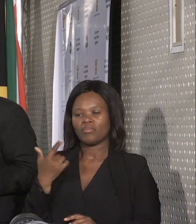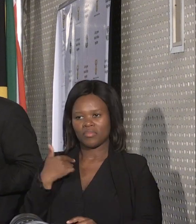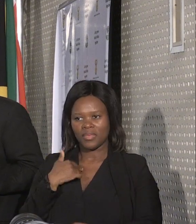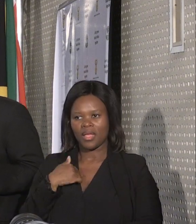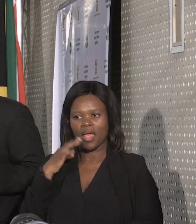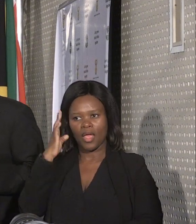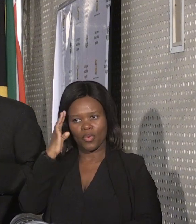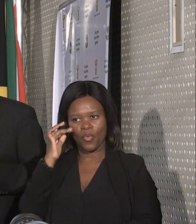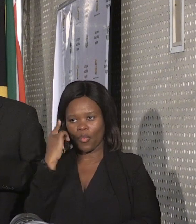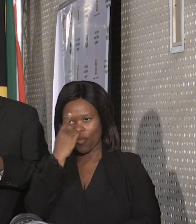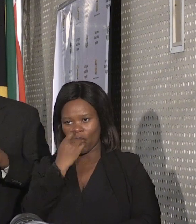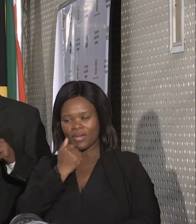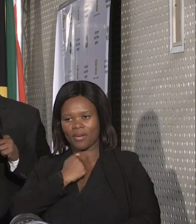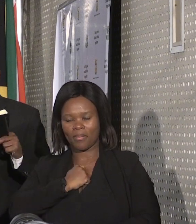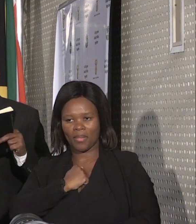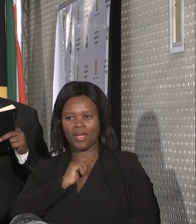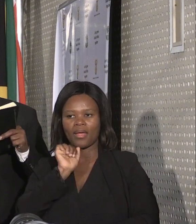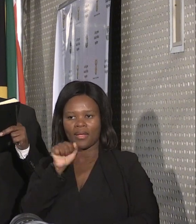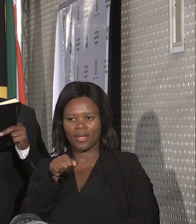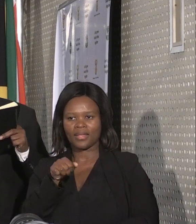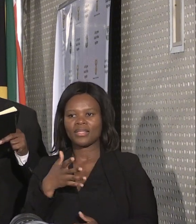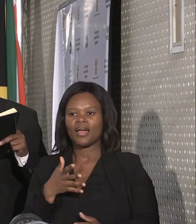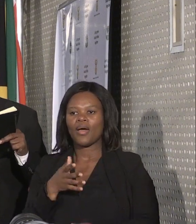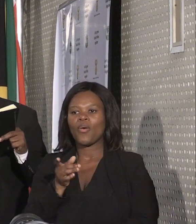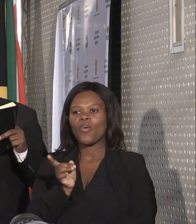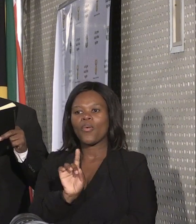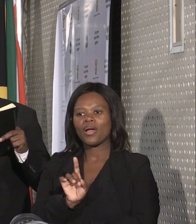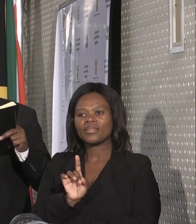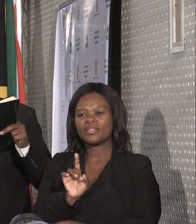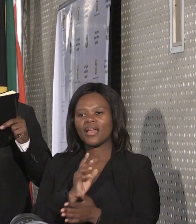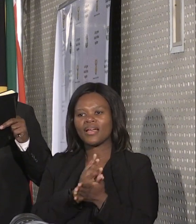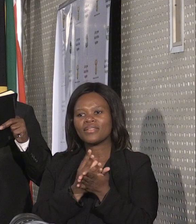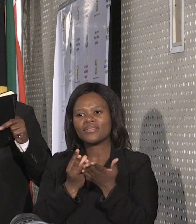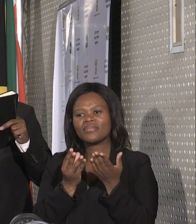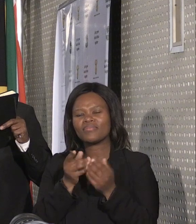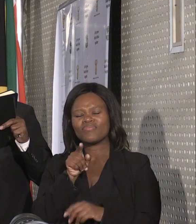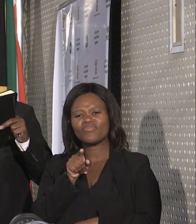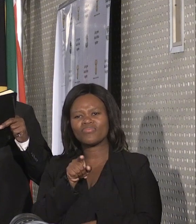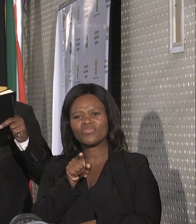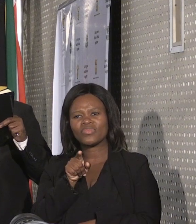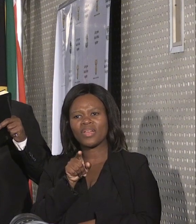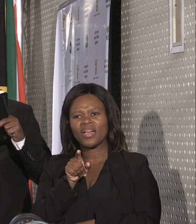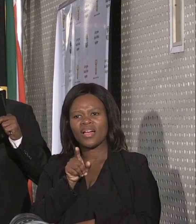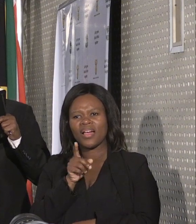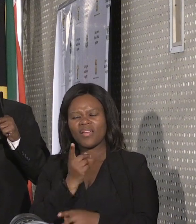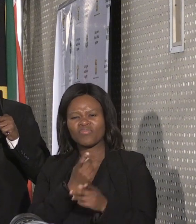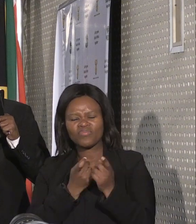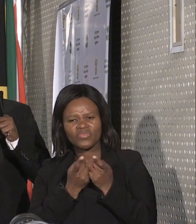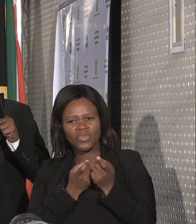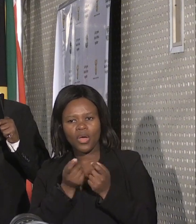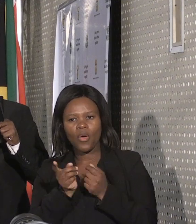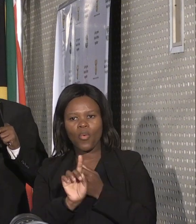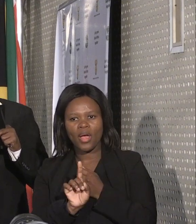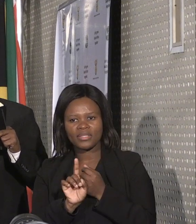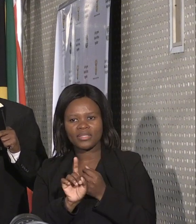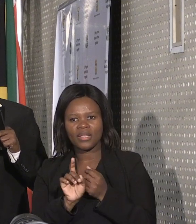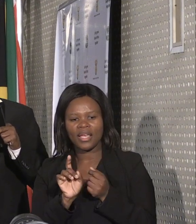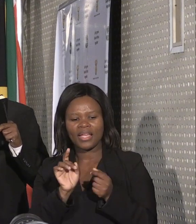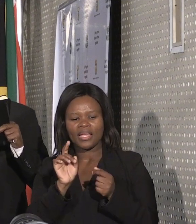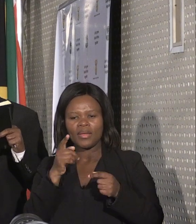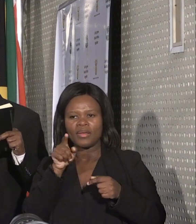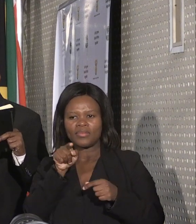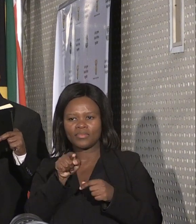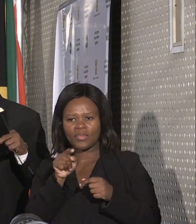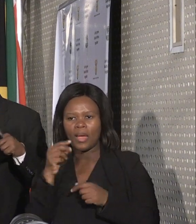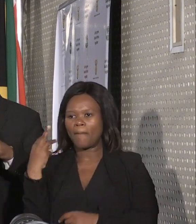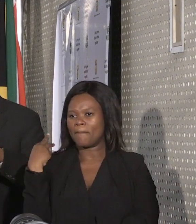me, that it has something, as a suspicion that there's a tiff between